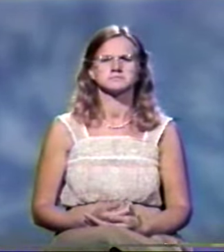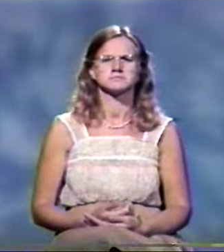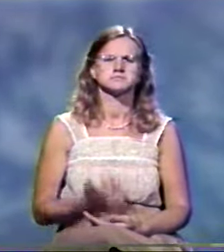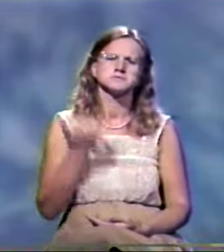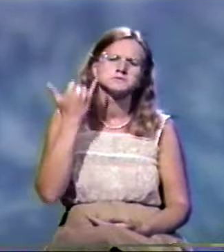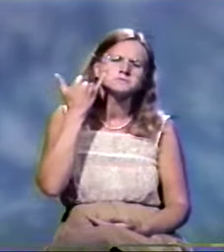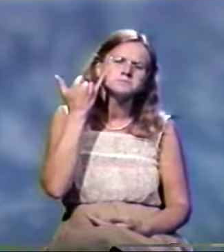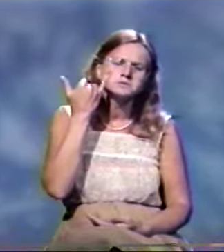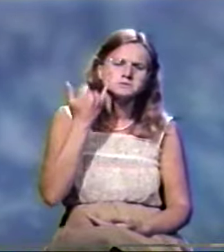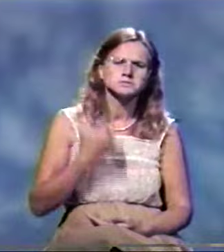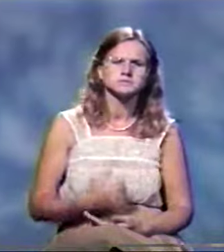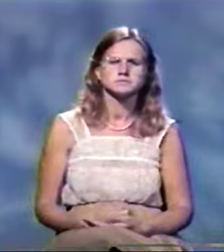Suppose.